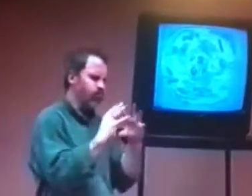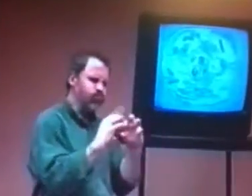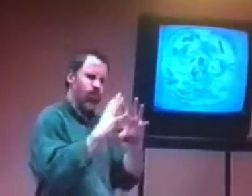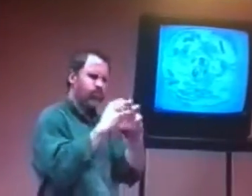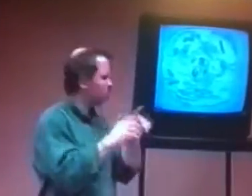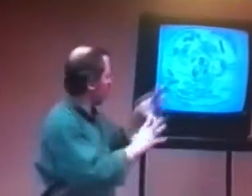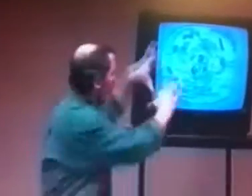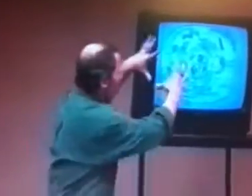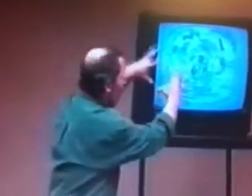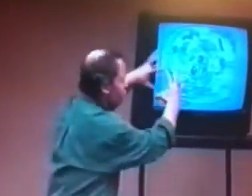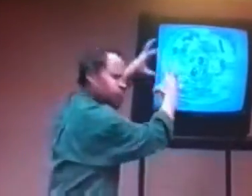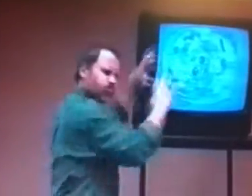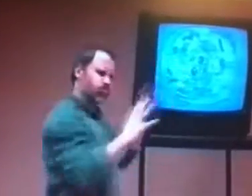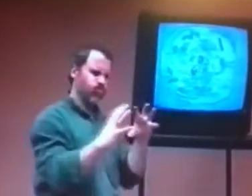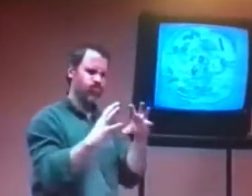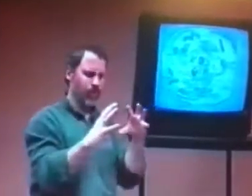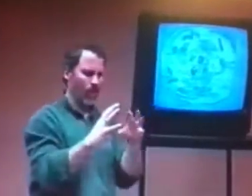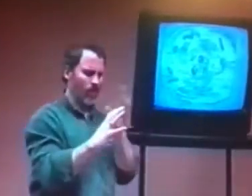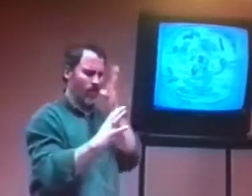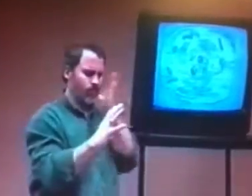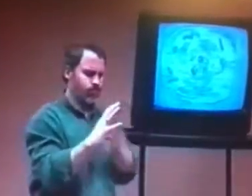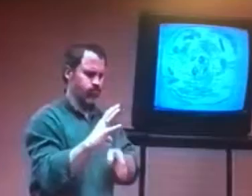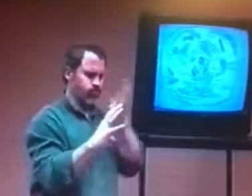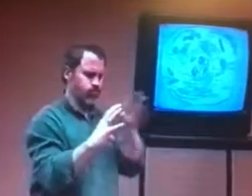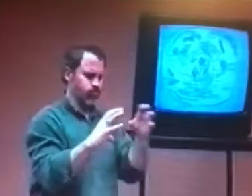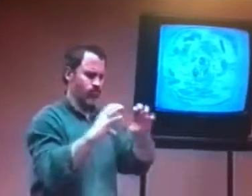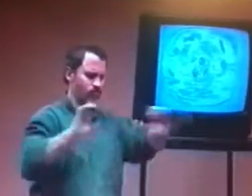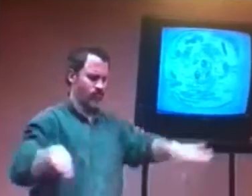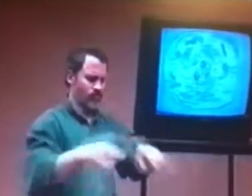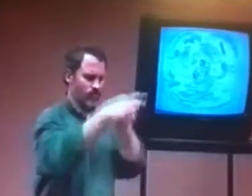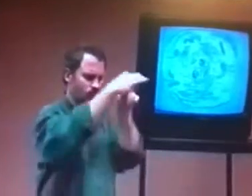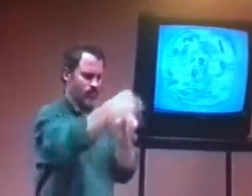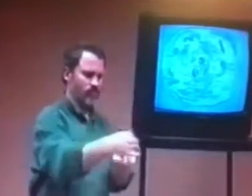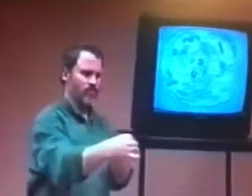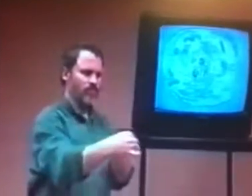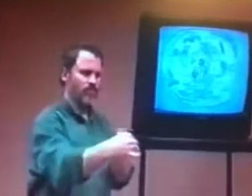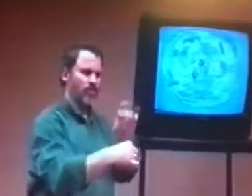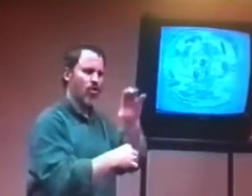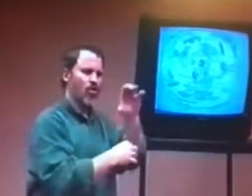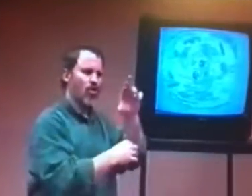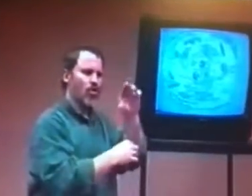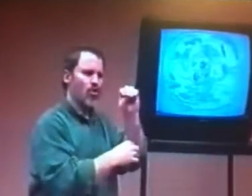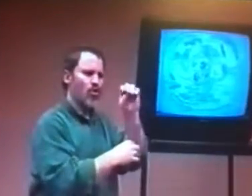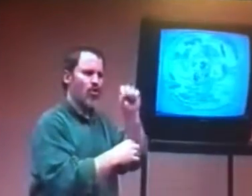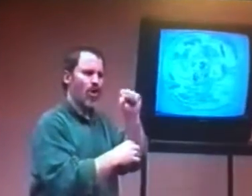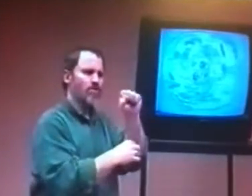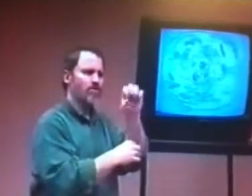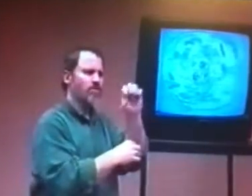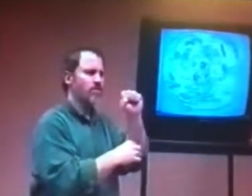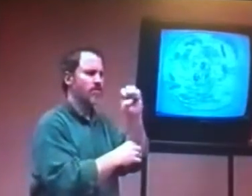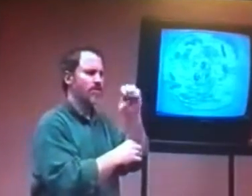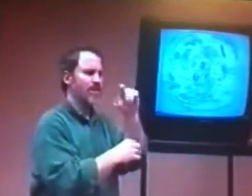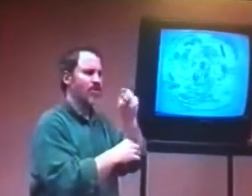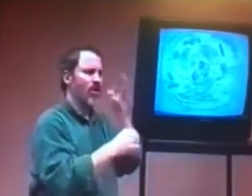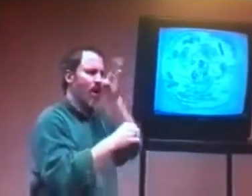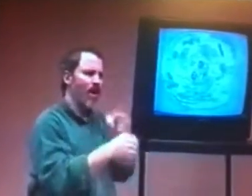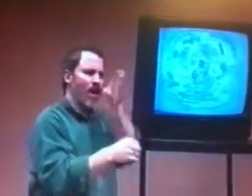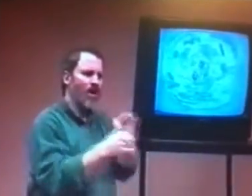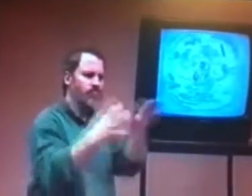But it's just the same. It's squishy just like a nucleus in a cell. And this picture right here is what you'd call a cross section. It's